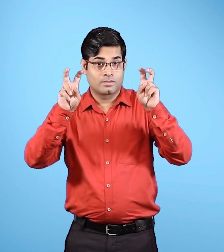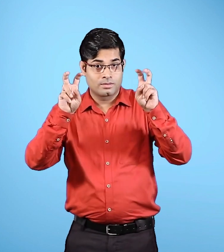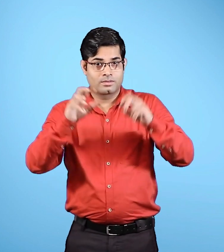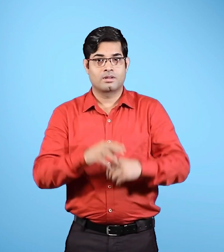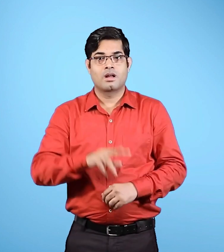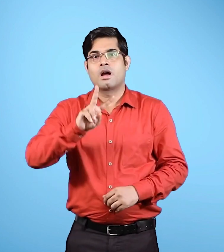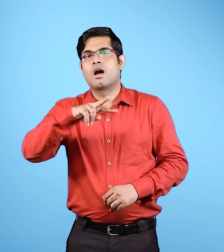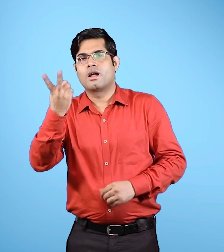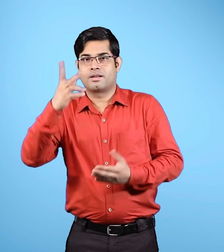Elsewhere,